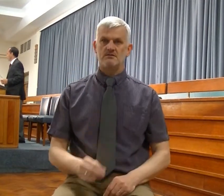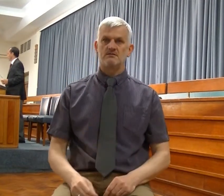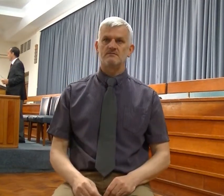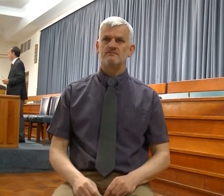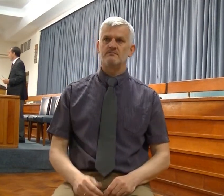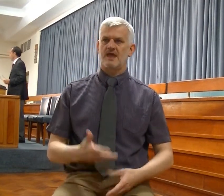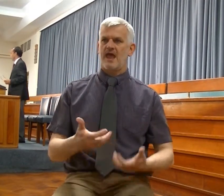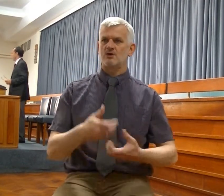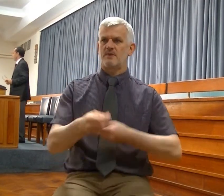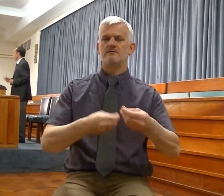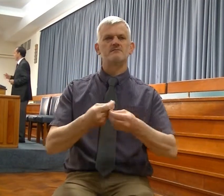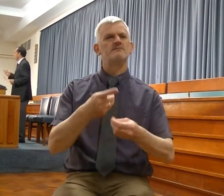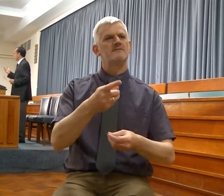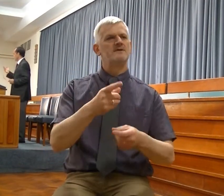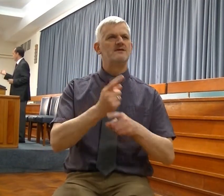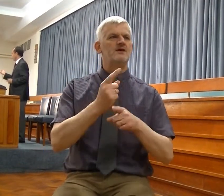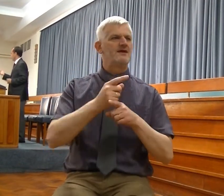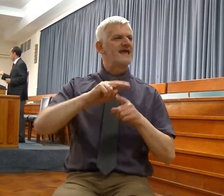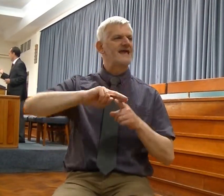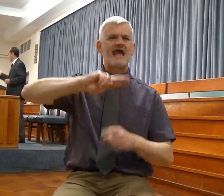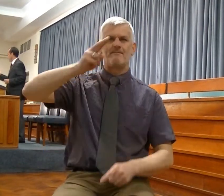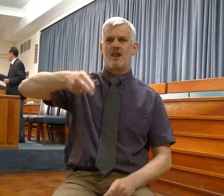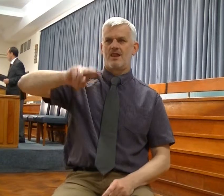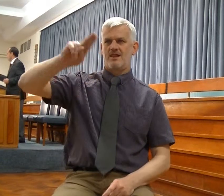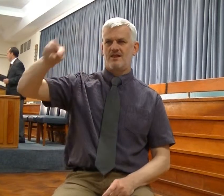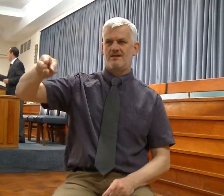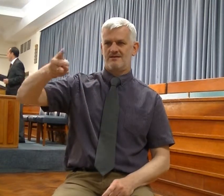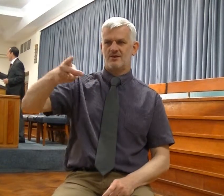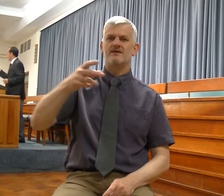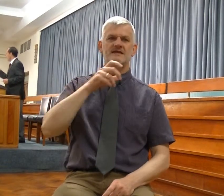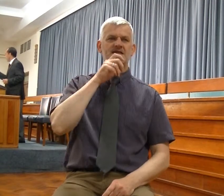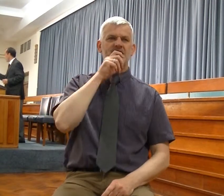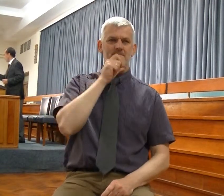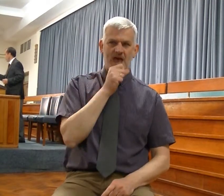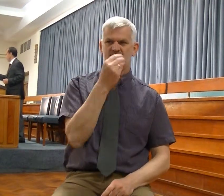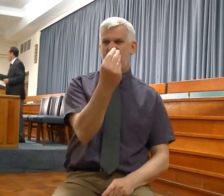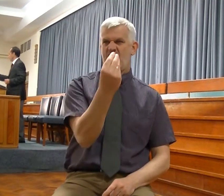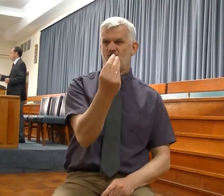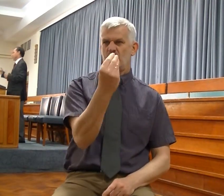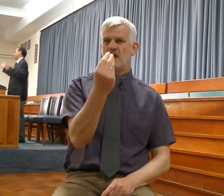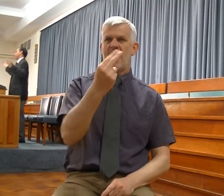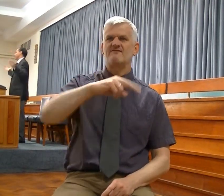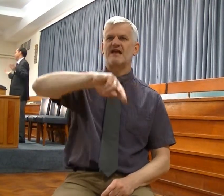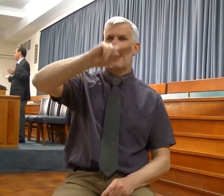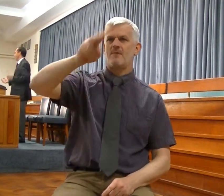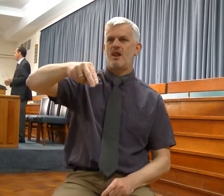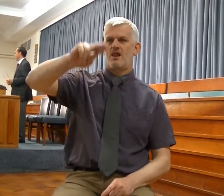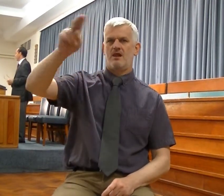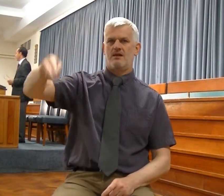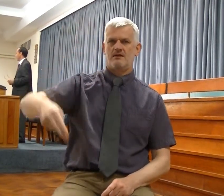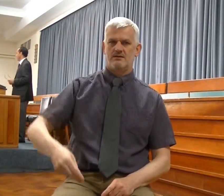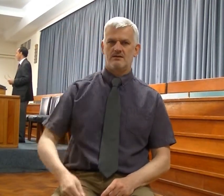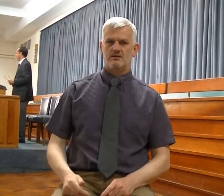Bedouin camel. I was brought up with camels. And this Bedouin has a camel, and it was very cold. It's, of